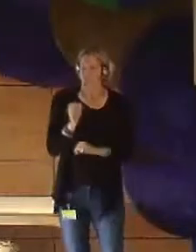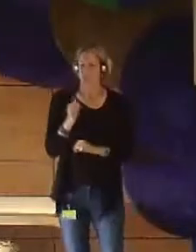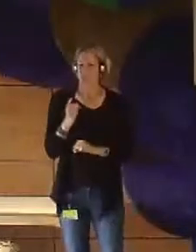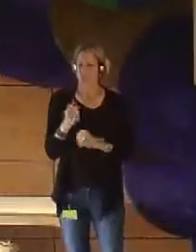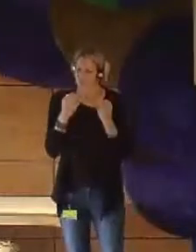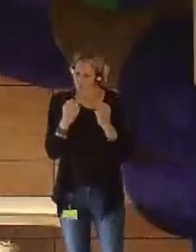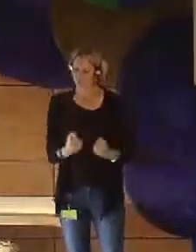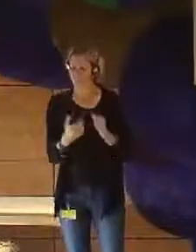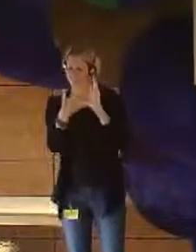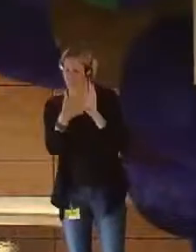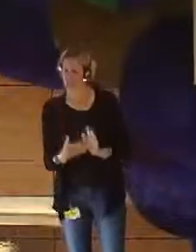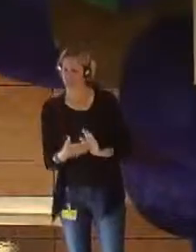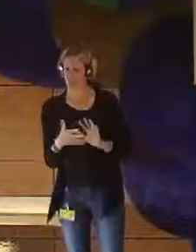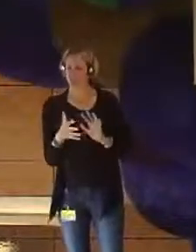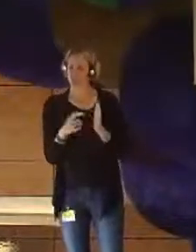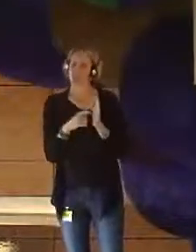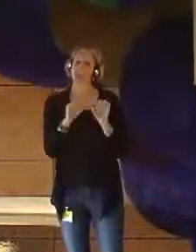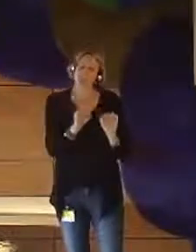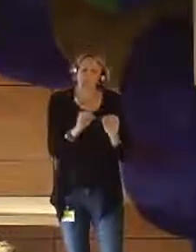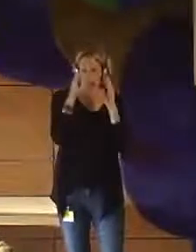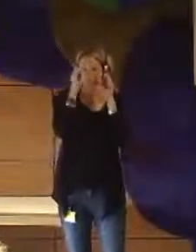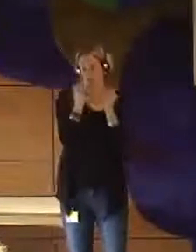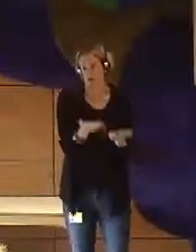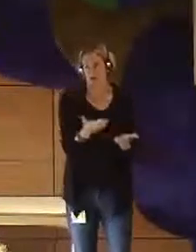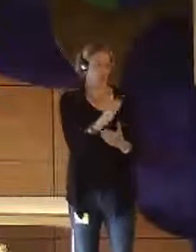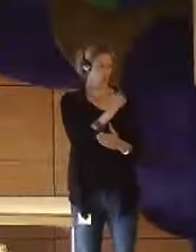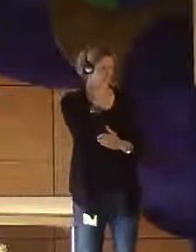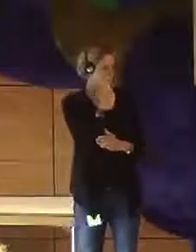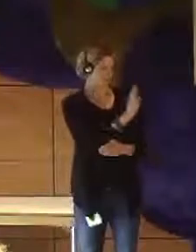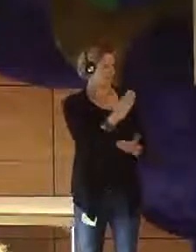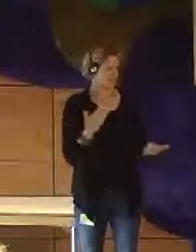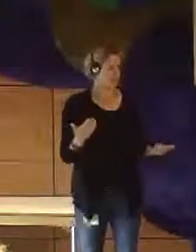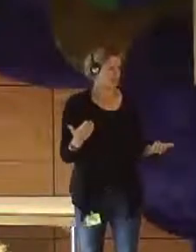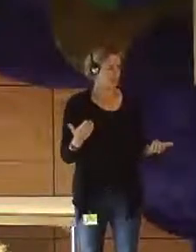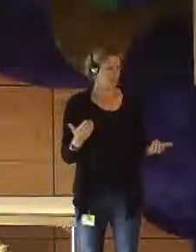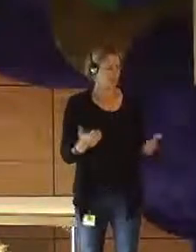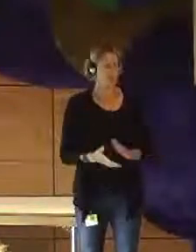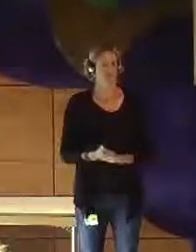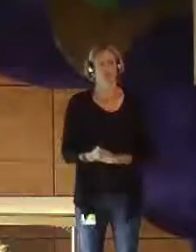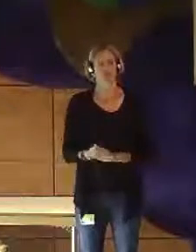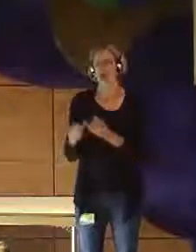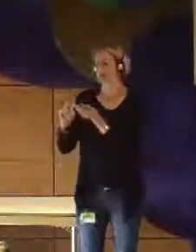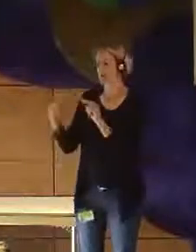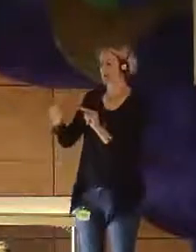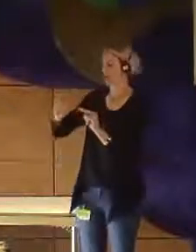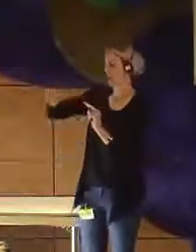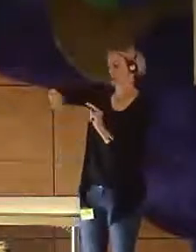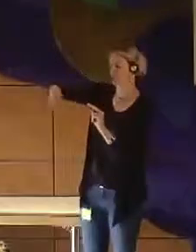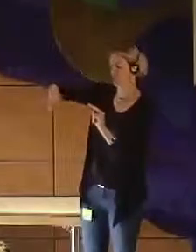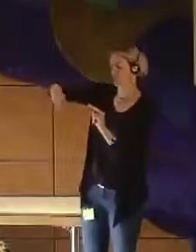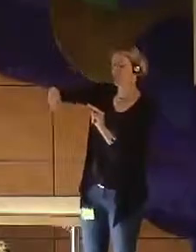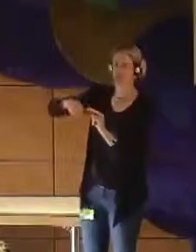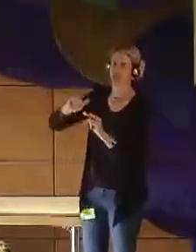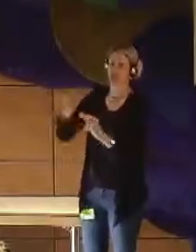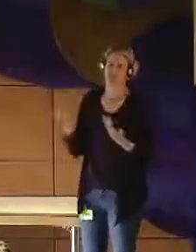that. And again, we see, so we don't get many through genetics, we get some through neonatal intensive care and some